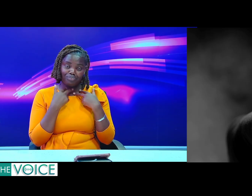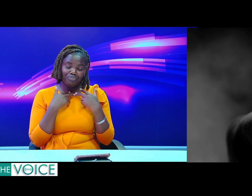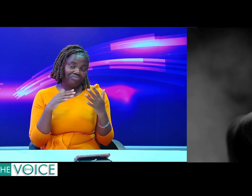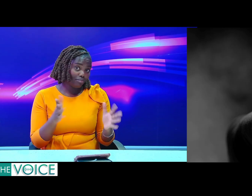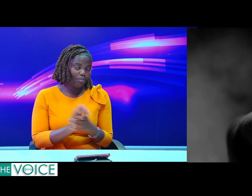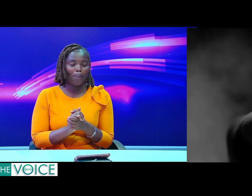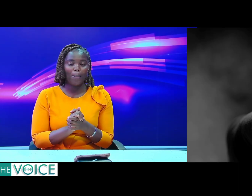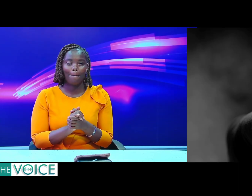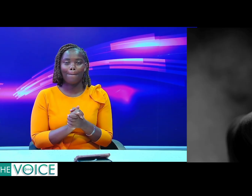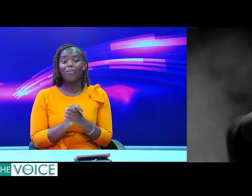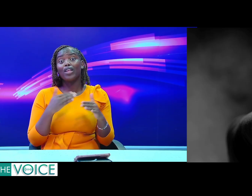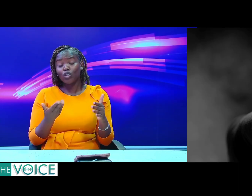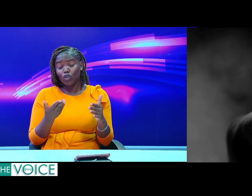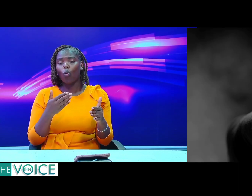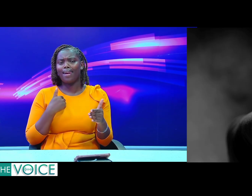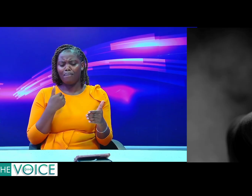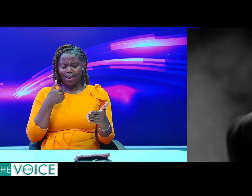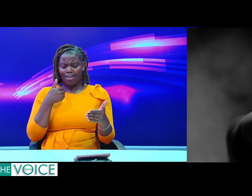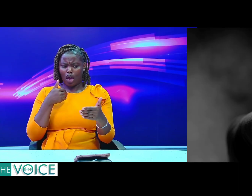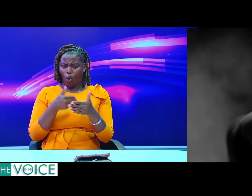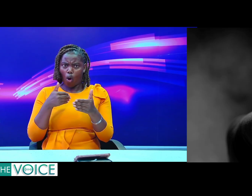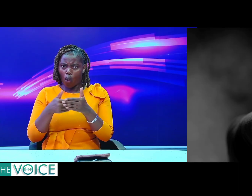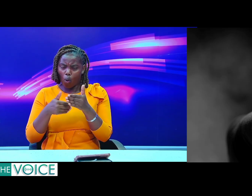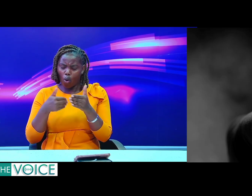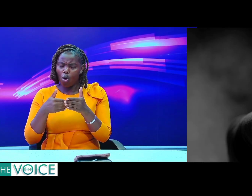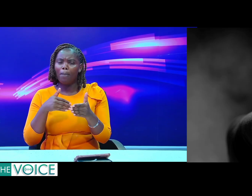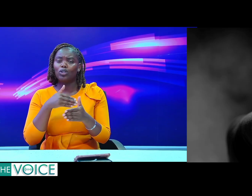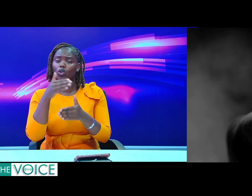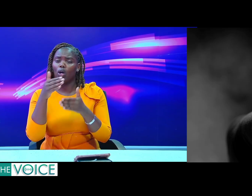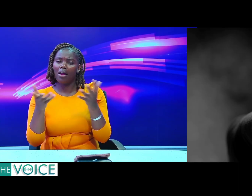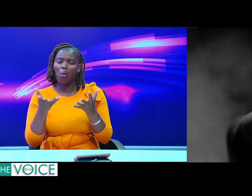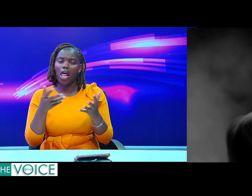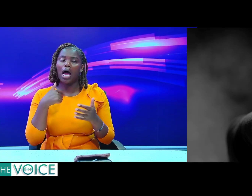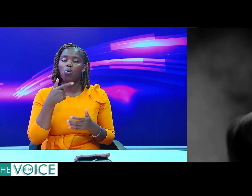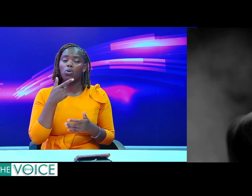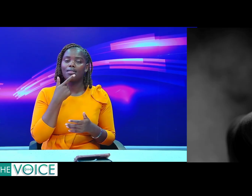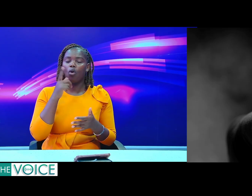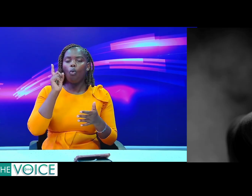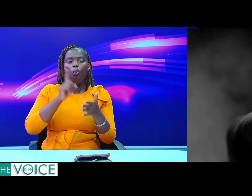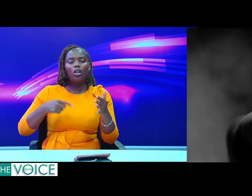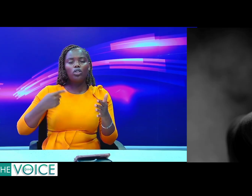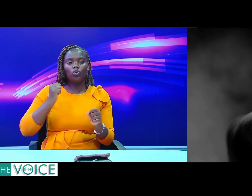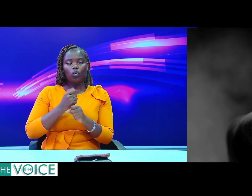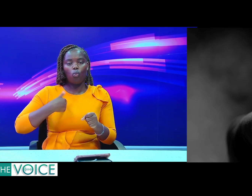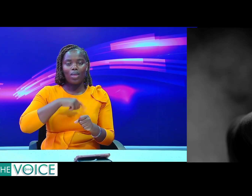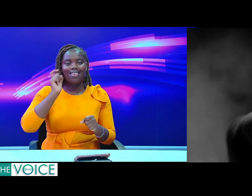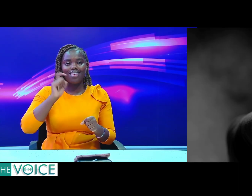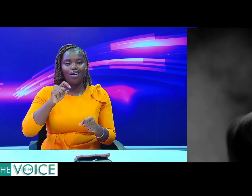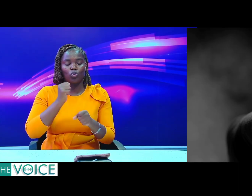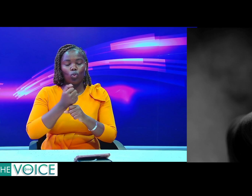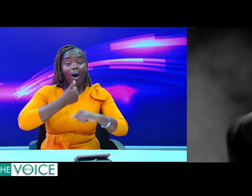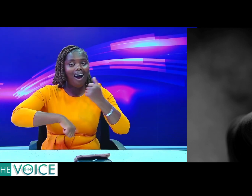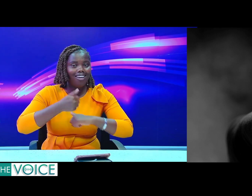Very many people with disability are out here stuck with these cases without nowhere to ask them. So I